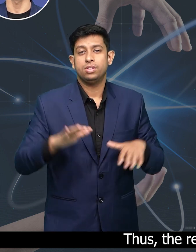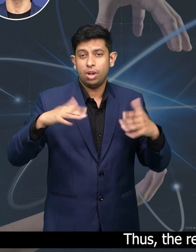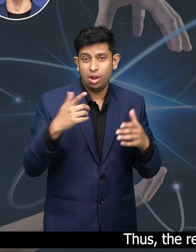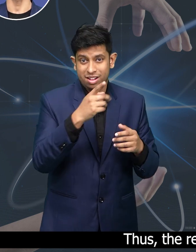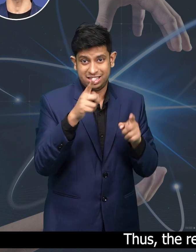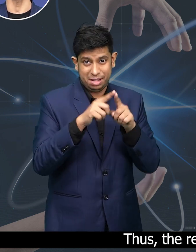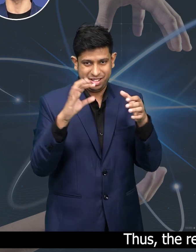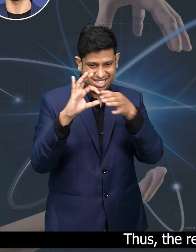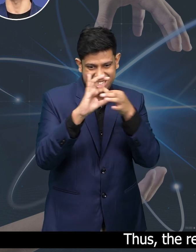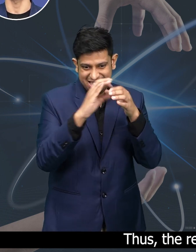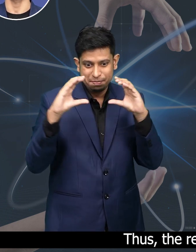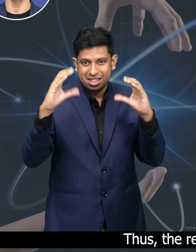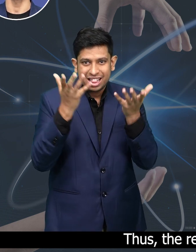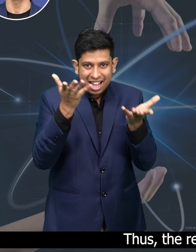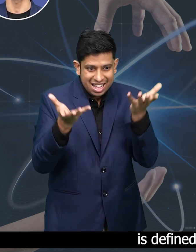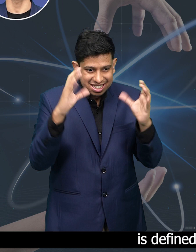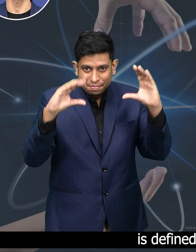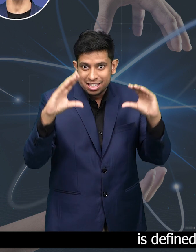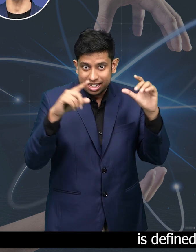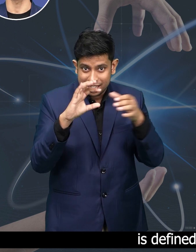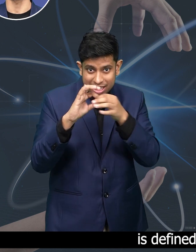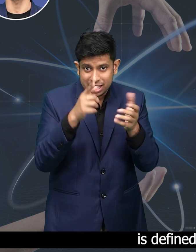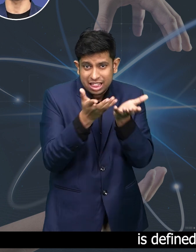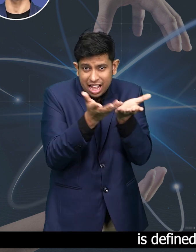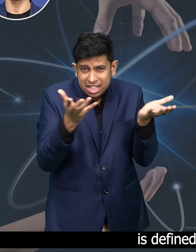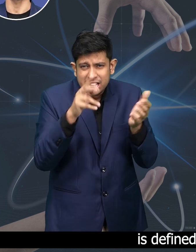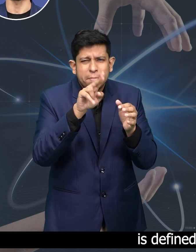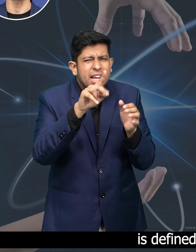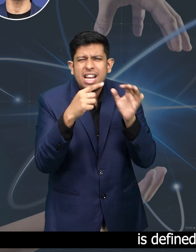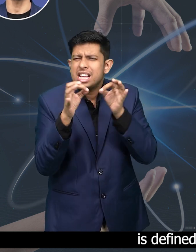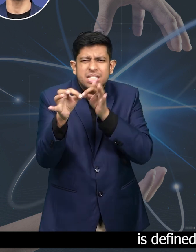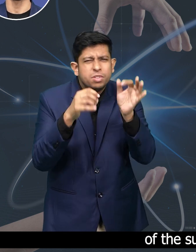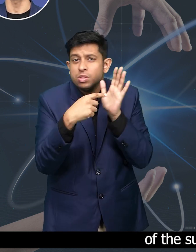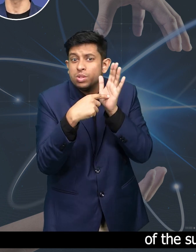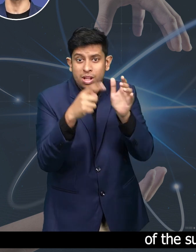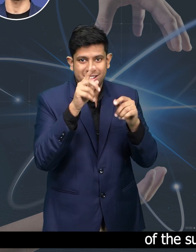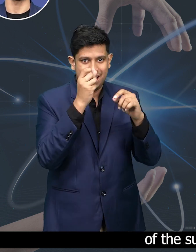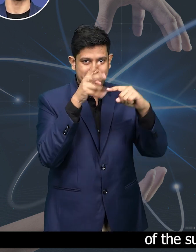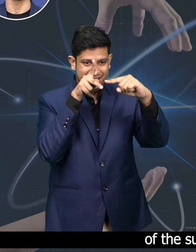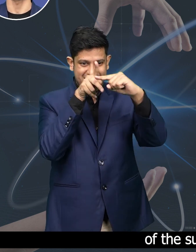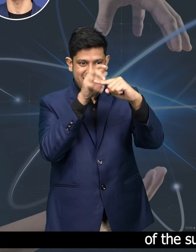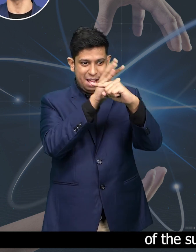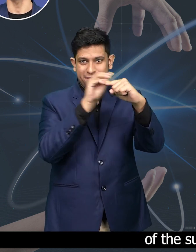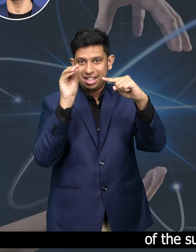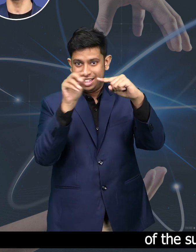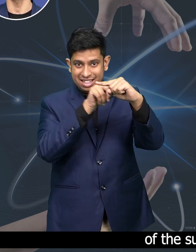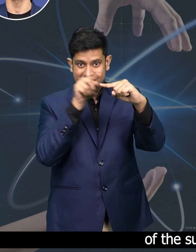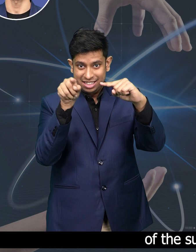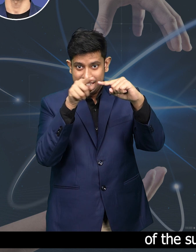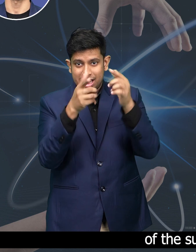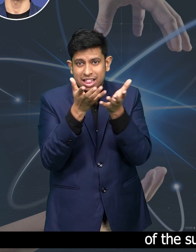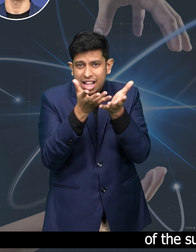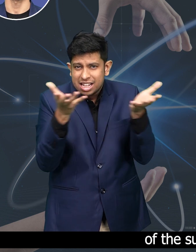Thus, the relative density of a substance is defined as the ratio of the density of the substance to the density